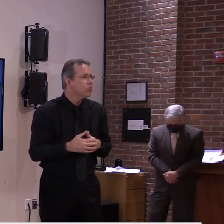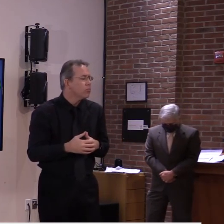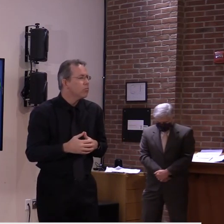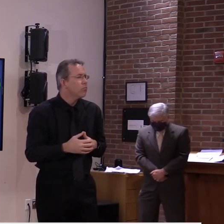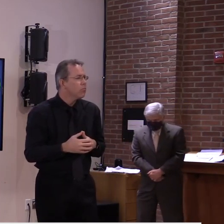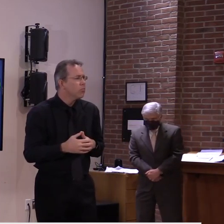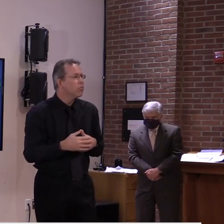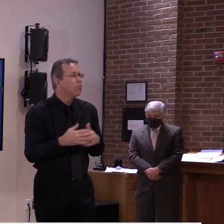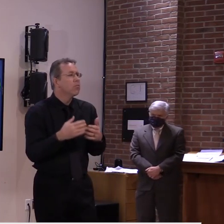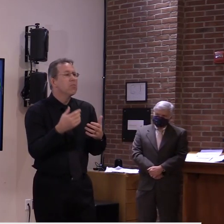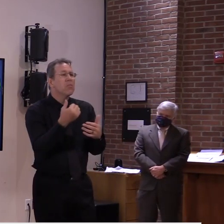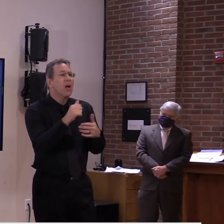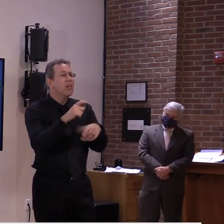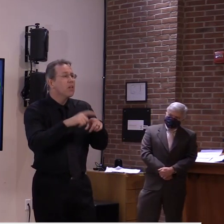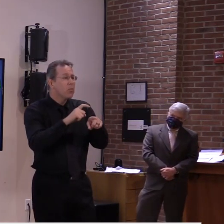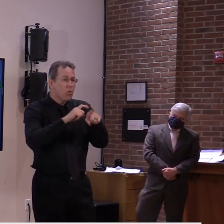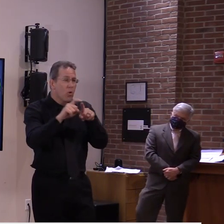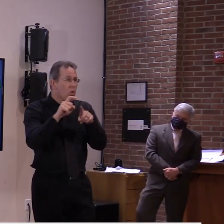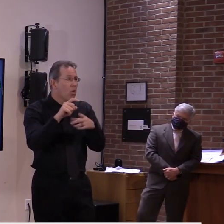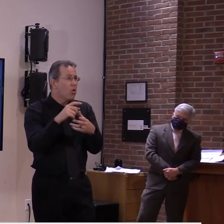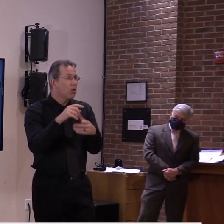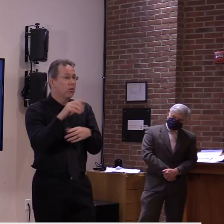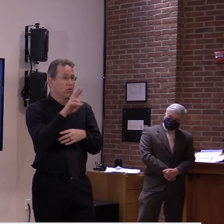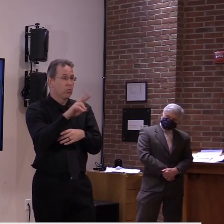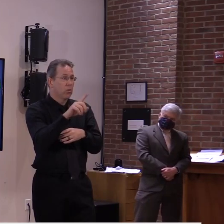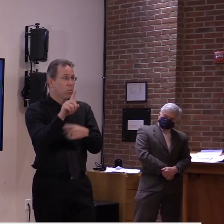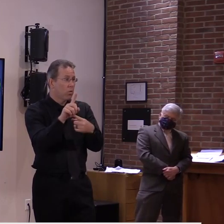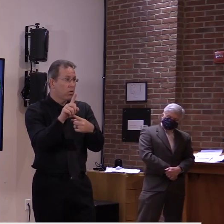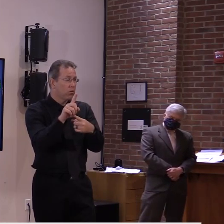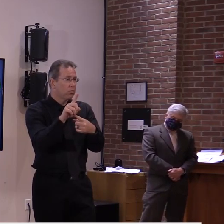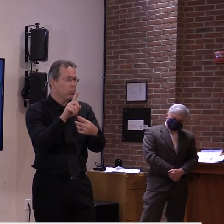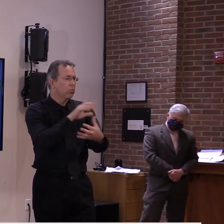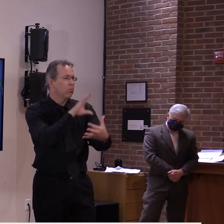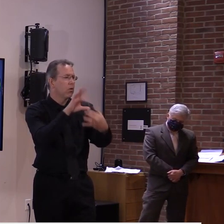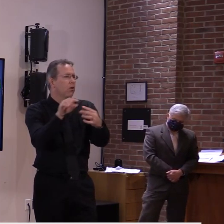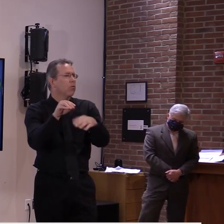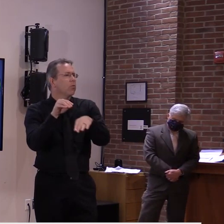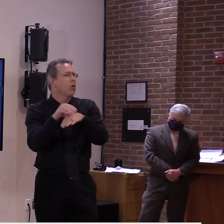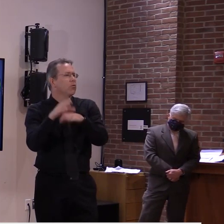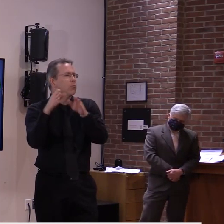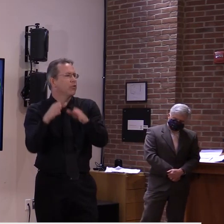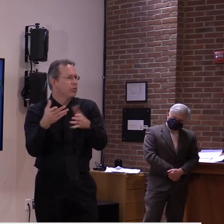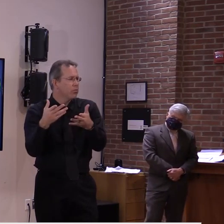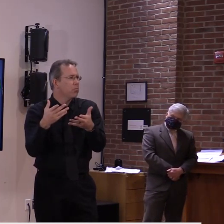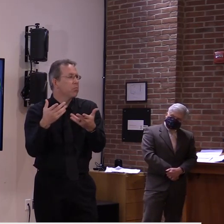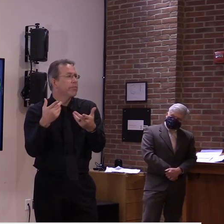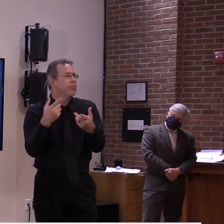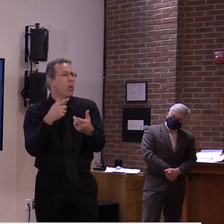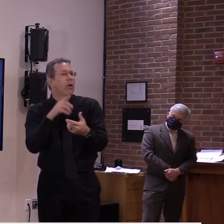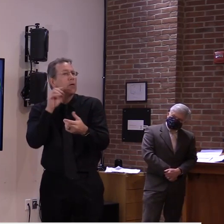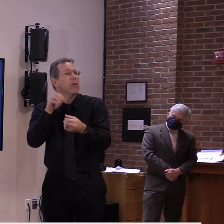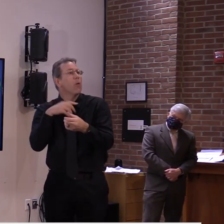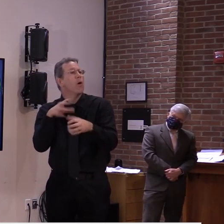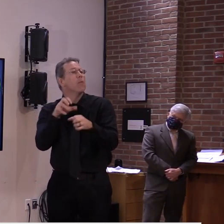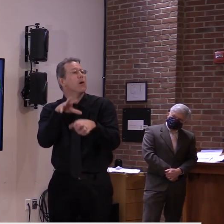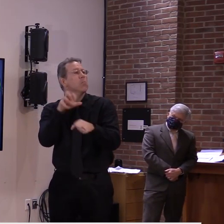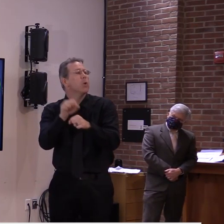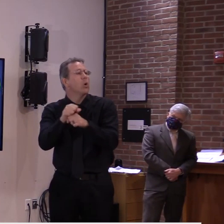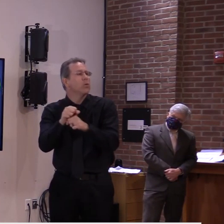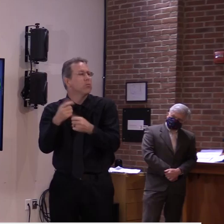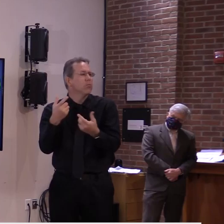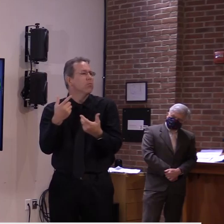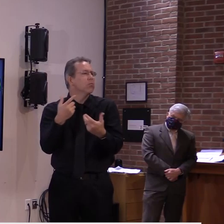and you will absolutely get an individual who will talk with you and counsel you. We also have a robust network of community mental